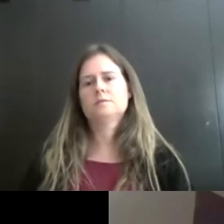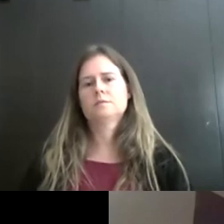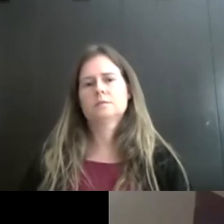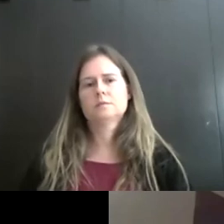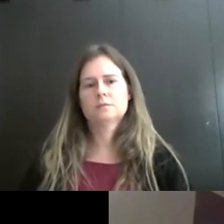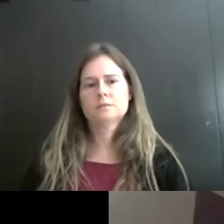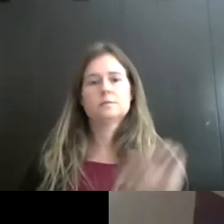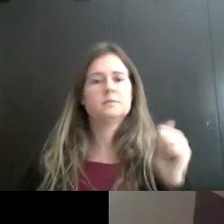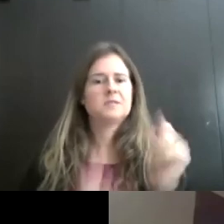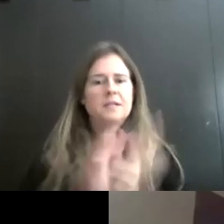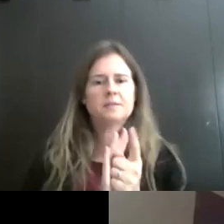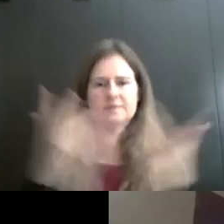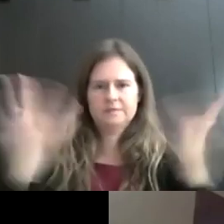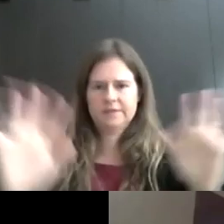minutes.